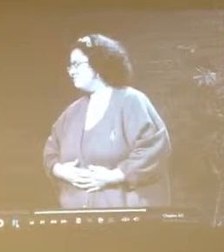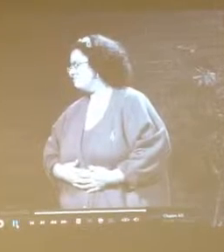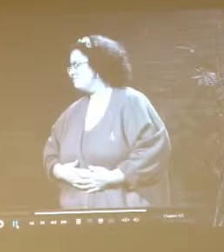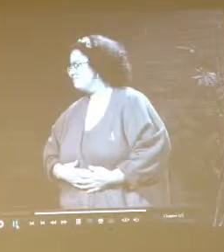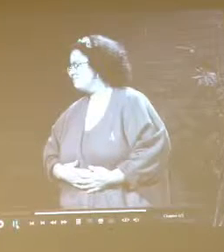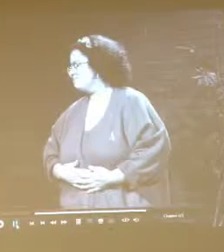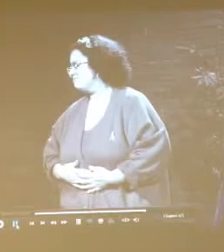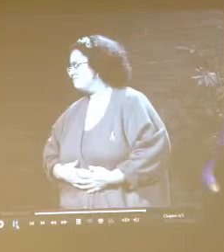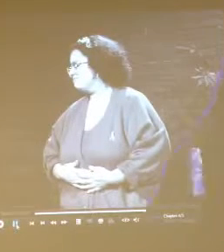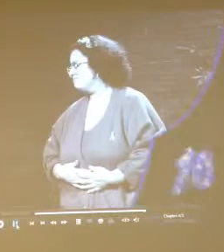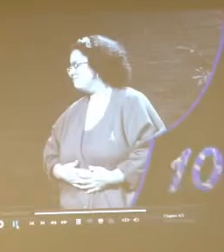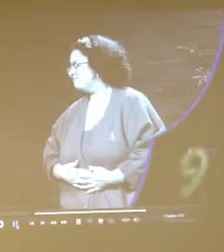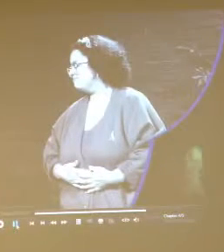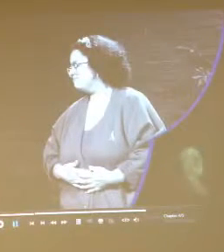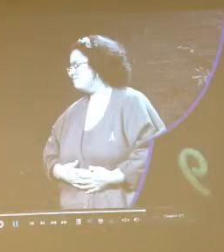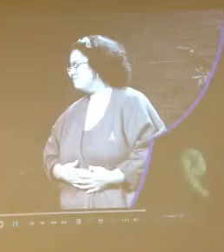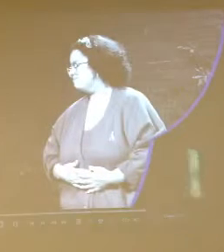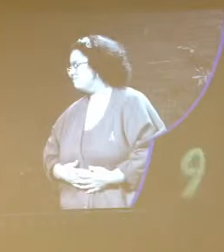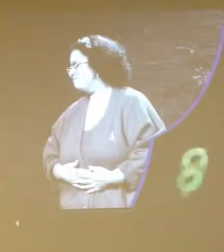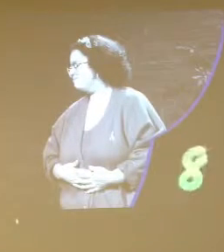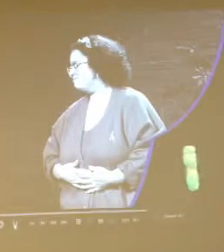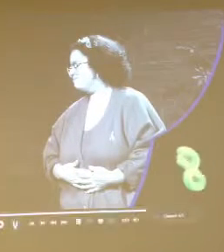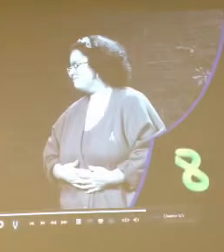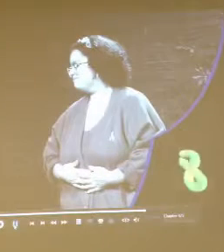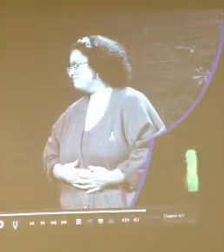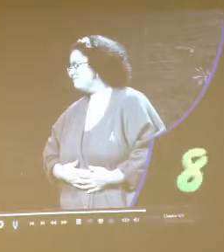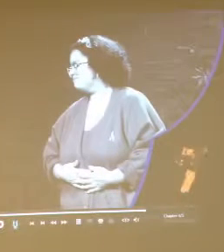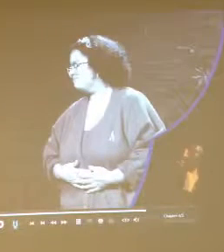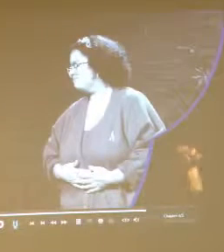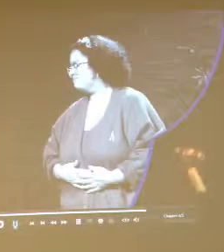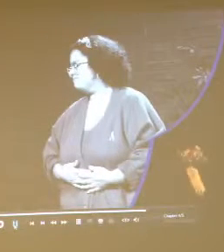don't have to yet. It's not ready. There it goes.